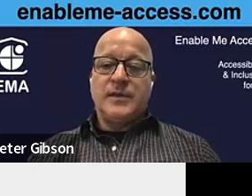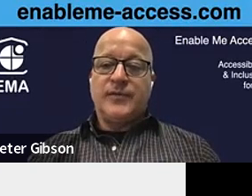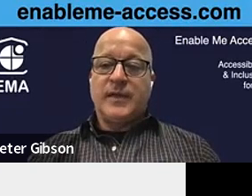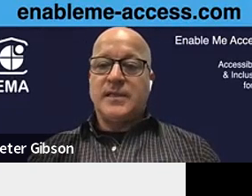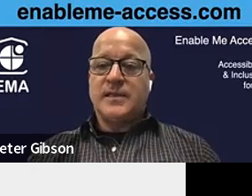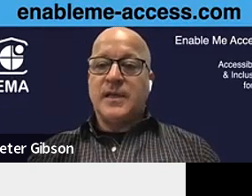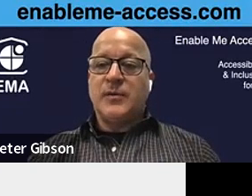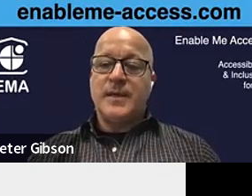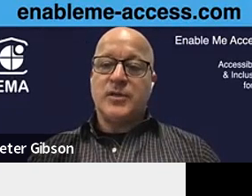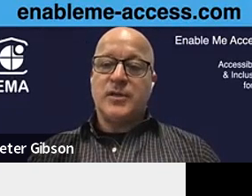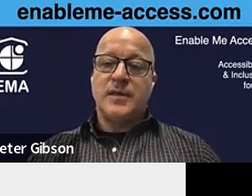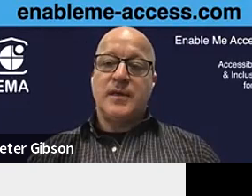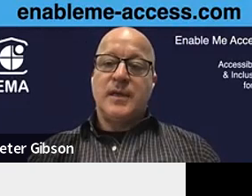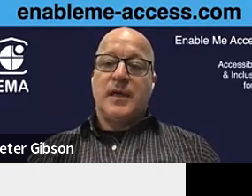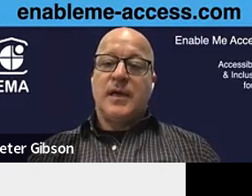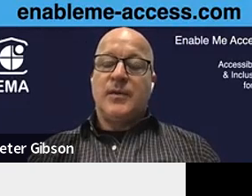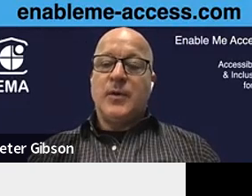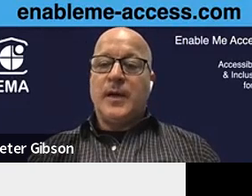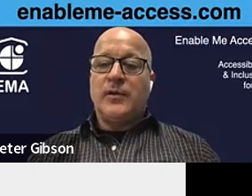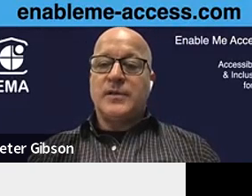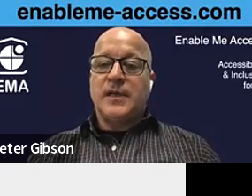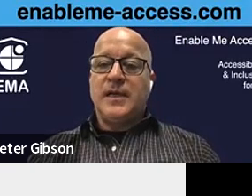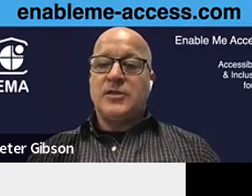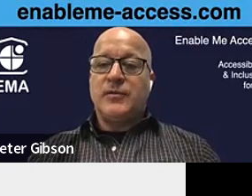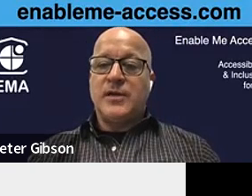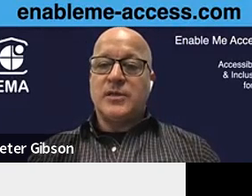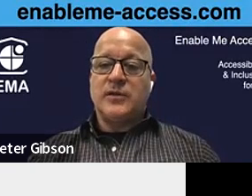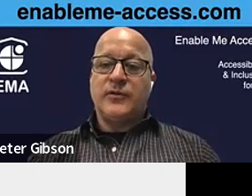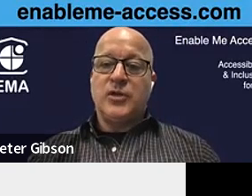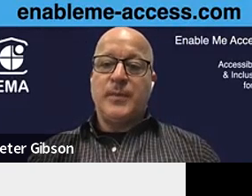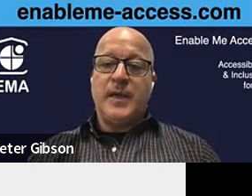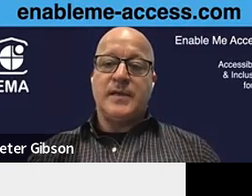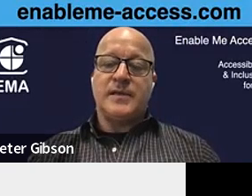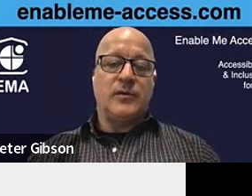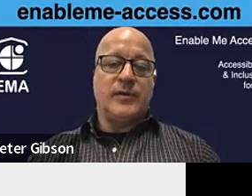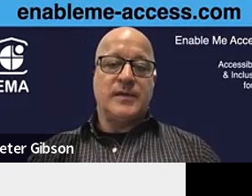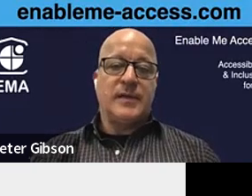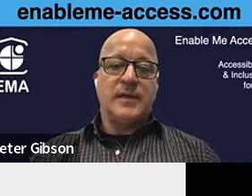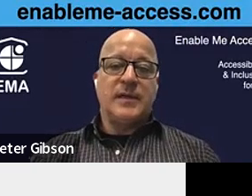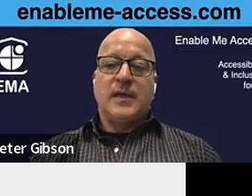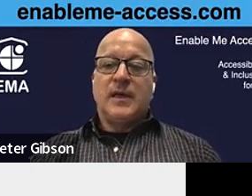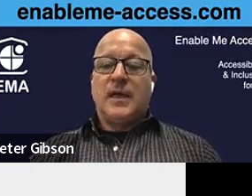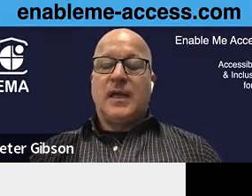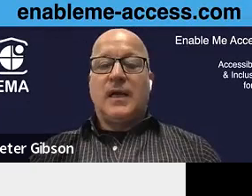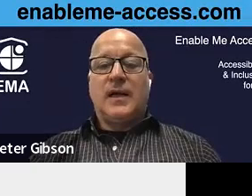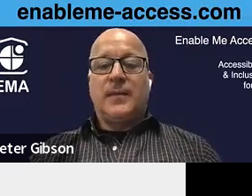The reason for that is that they will send you messages. The mobile obviously needs to be registered for GPS and all the rest of